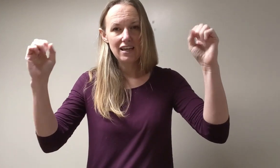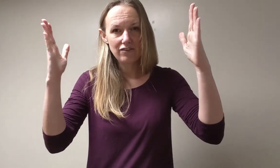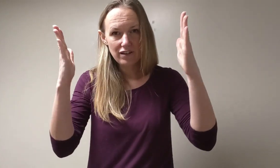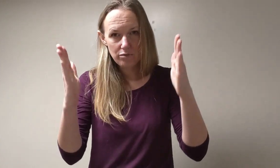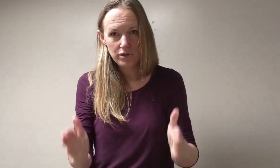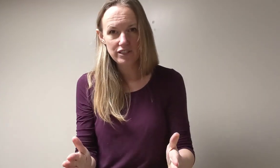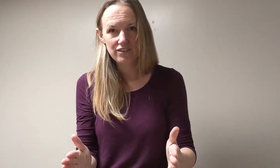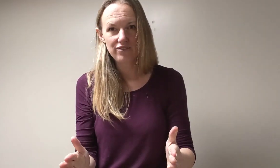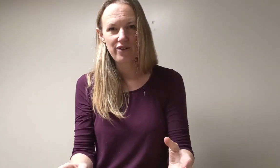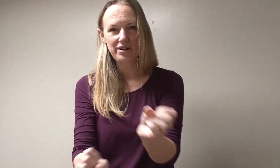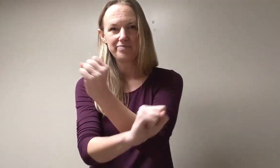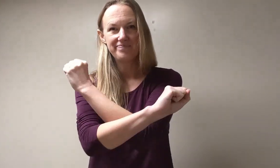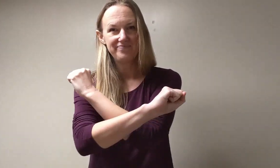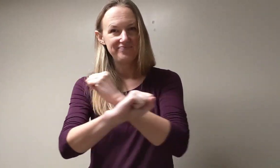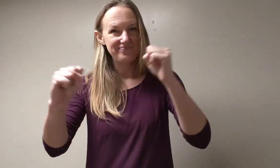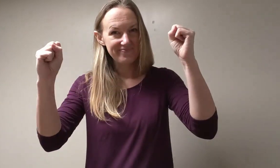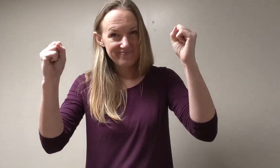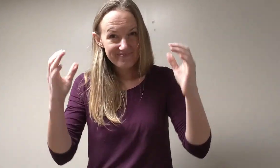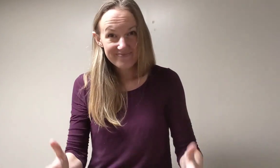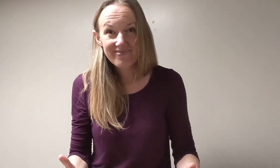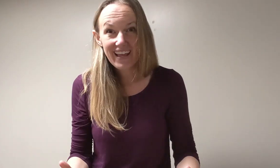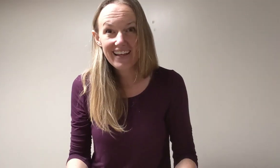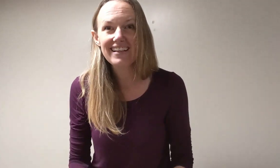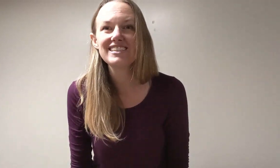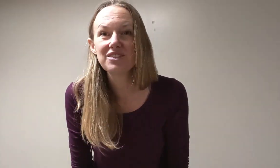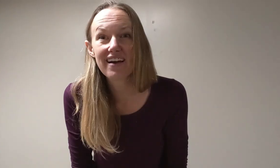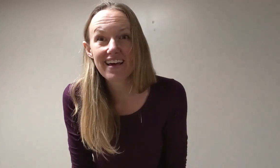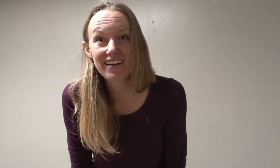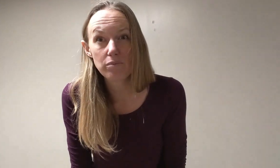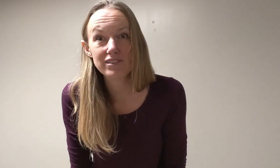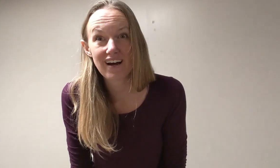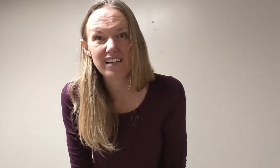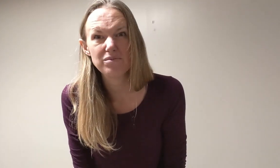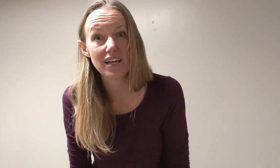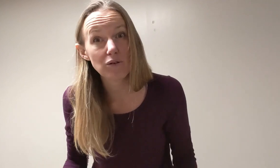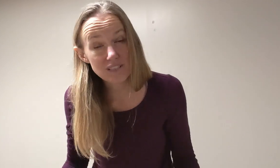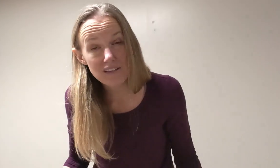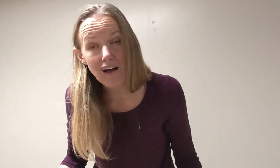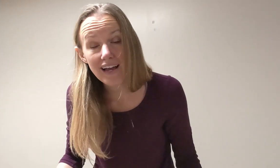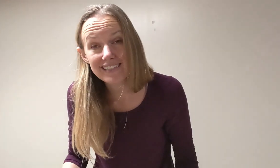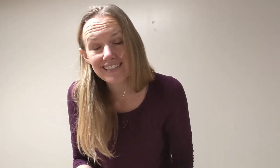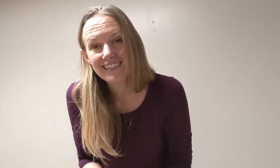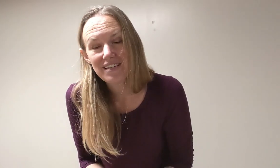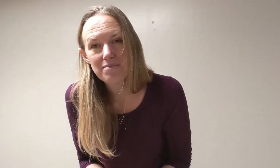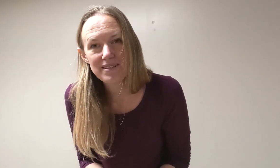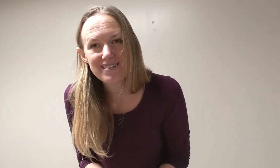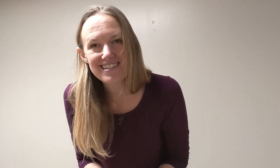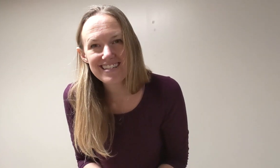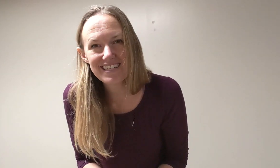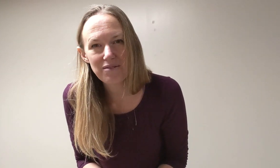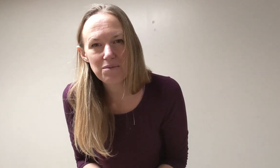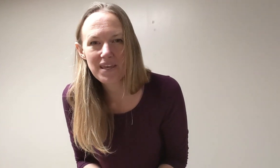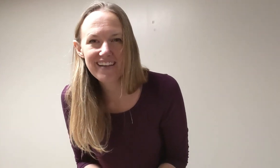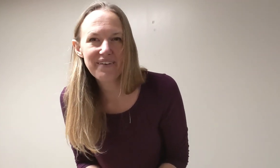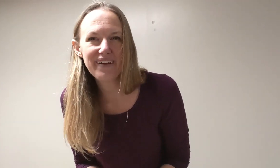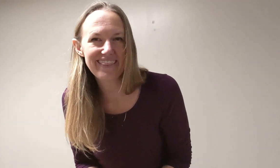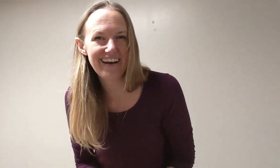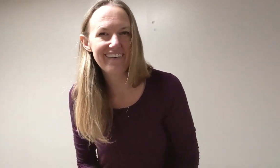save, person form. Okay, let's try that a couple times. I know it's a lot, but just stick with me and you'll get there,